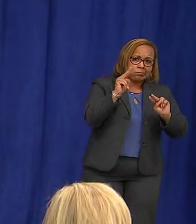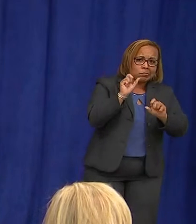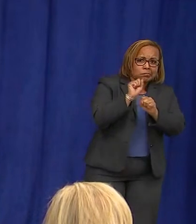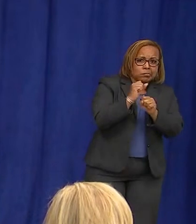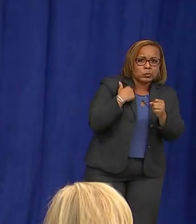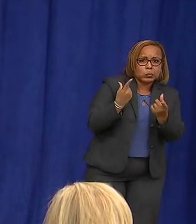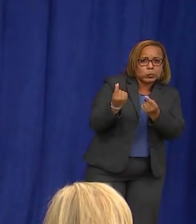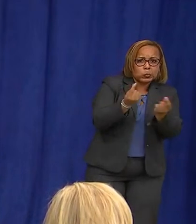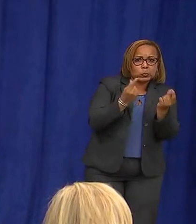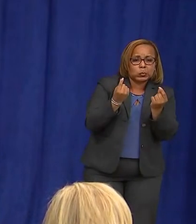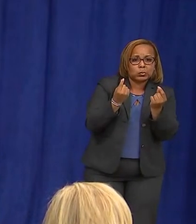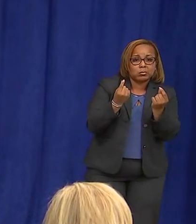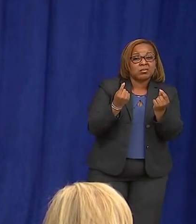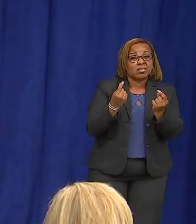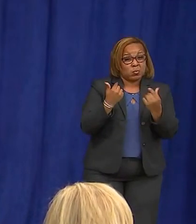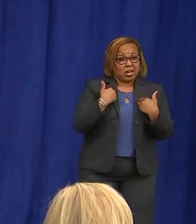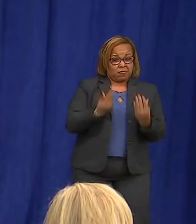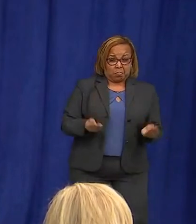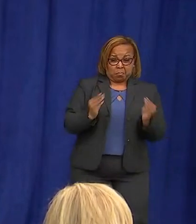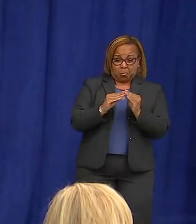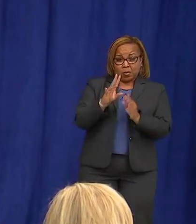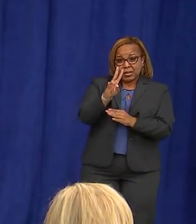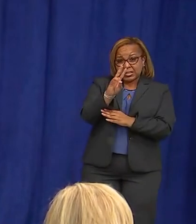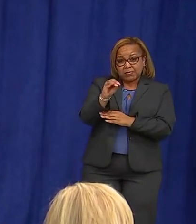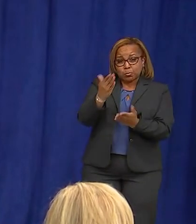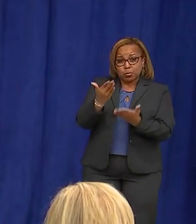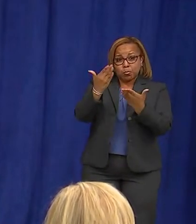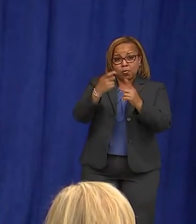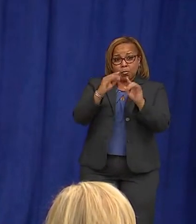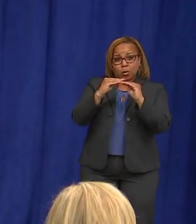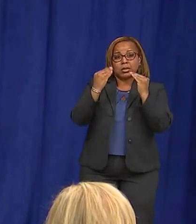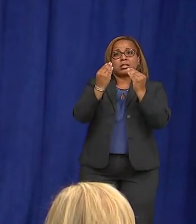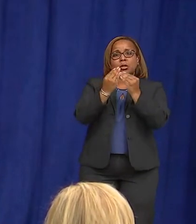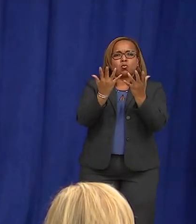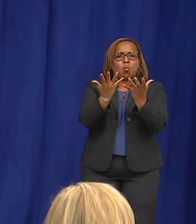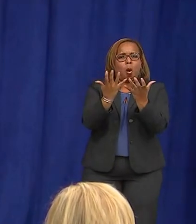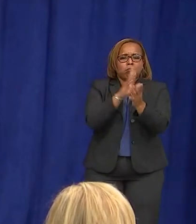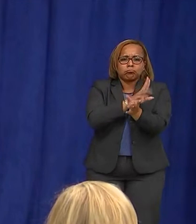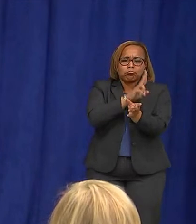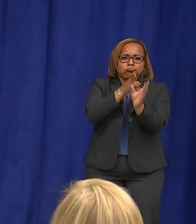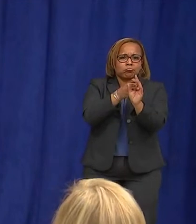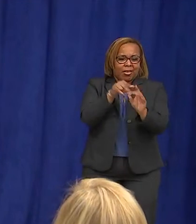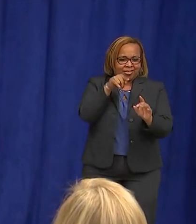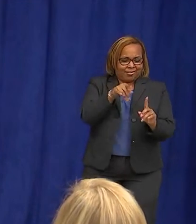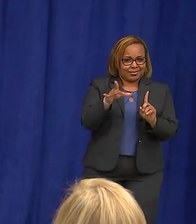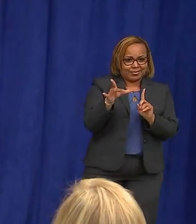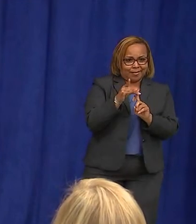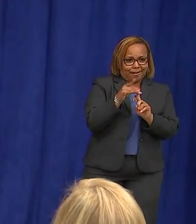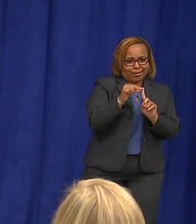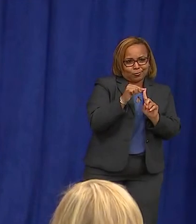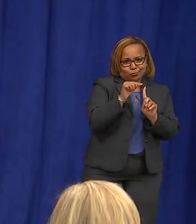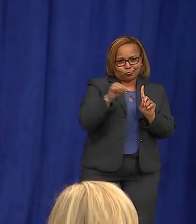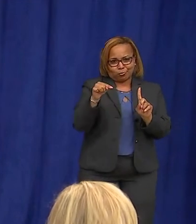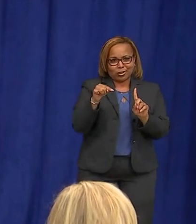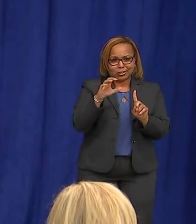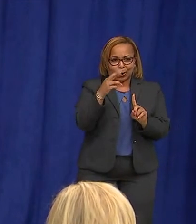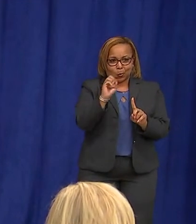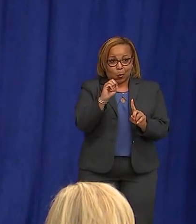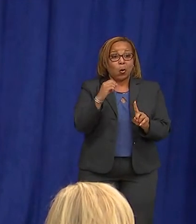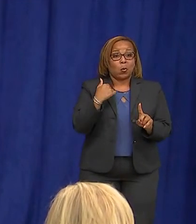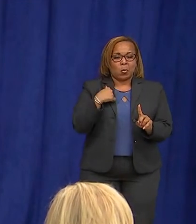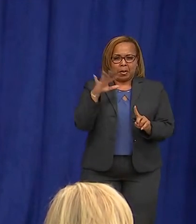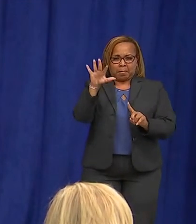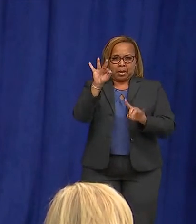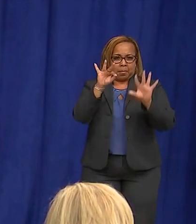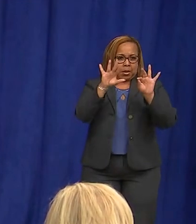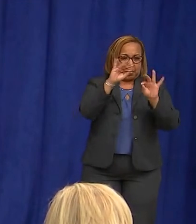path. We received more than 70 proposals from organizations wanting to participate in the Contact Tracing Corps. We chose